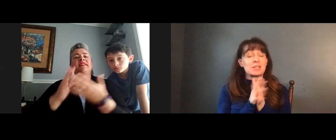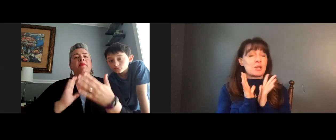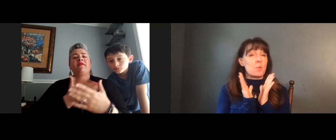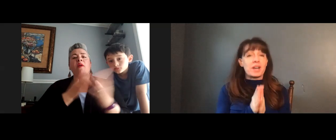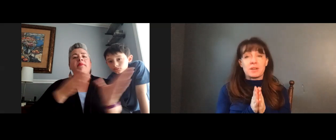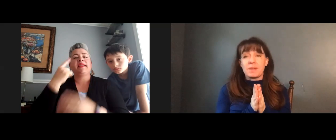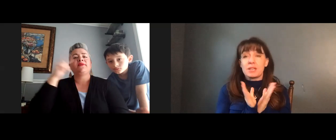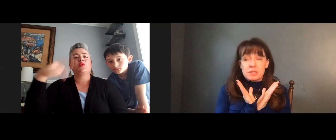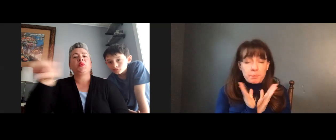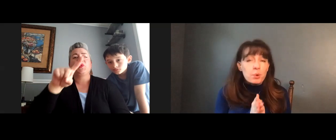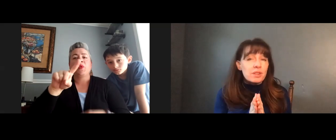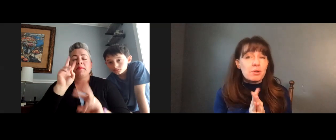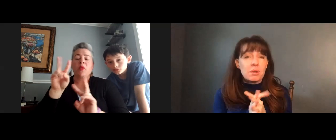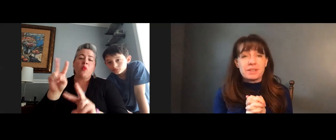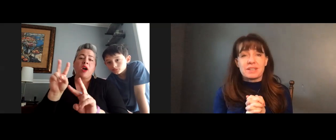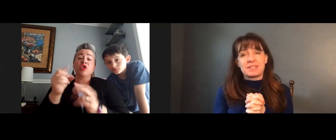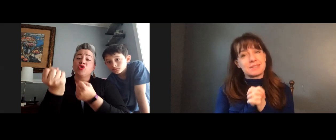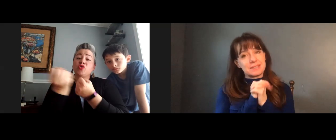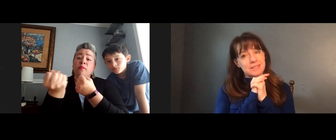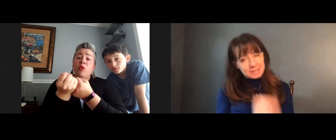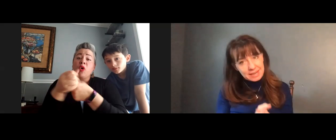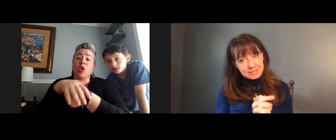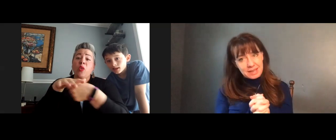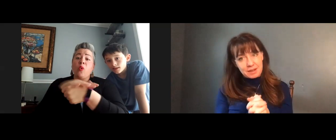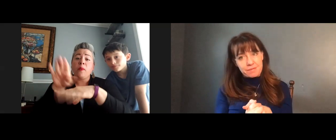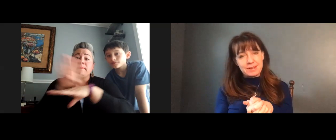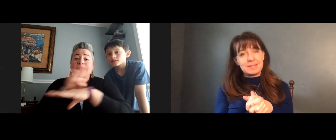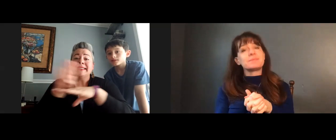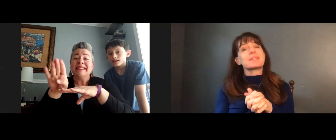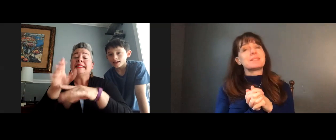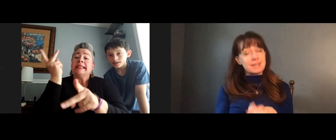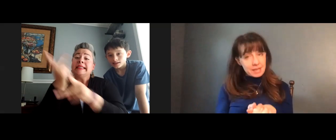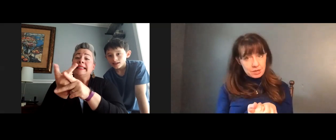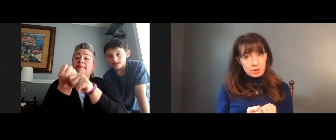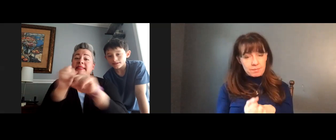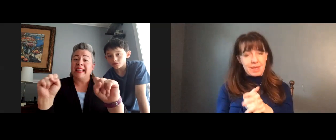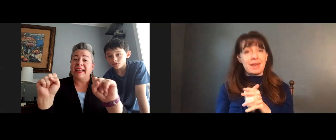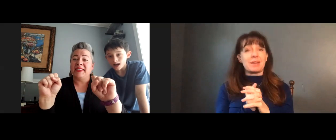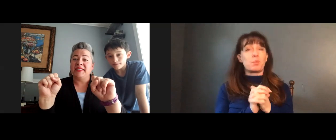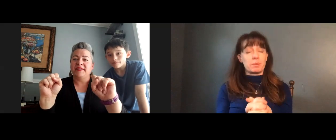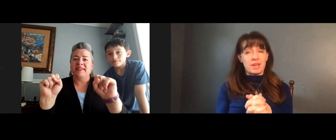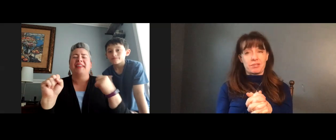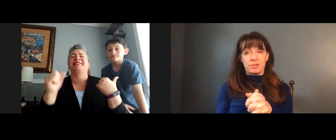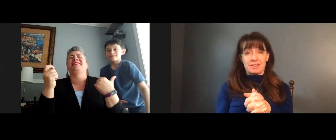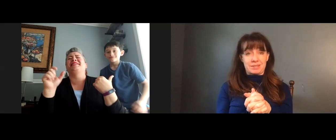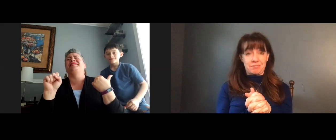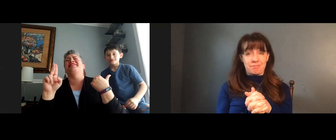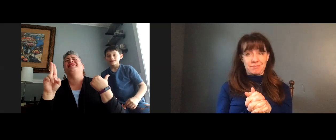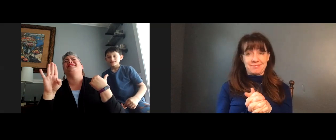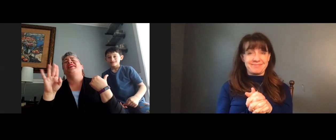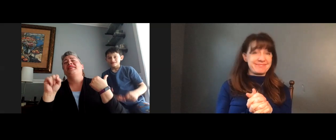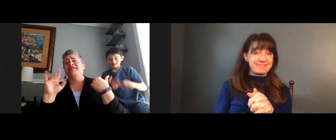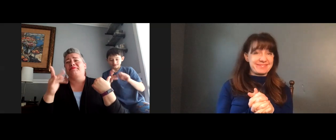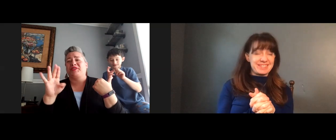guys so watch them support local businesses stay safe stay at home and we will get through this